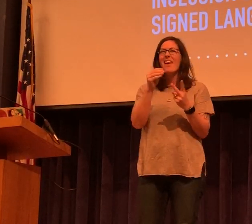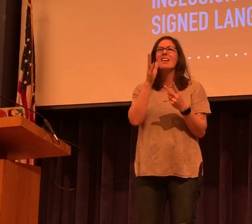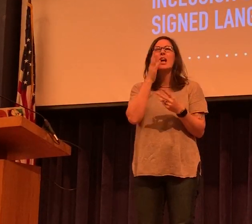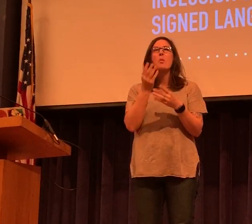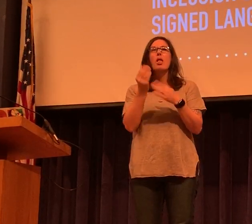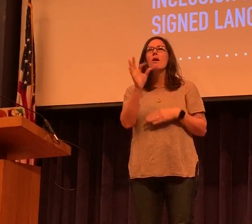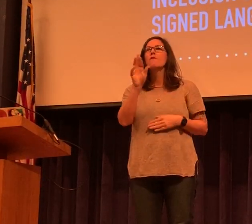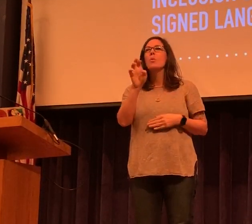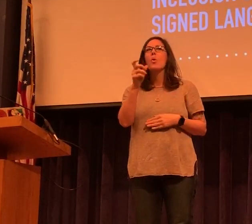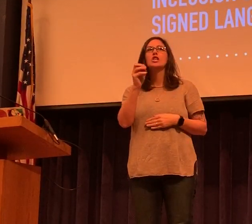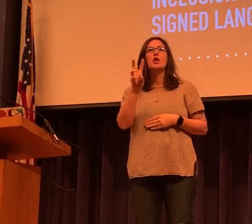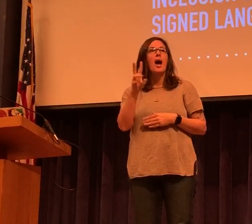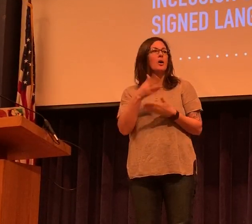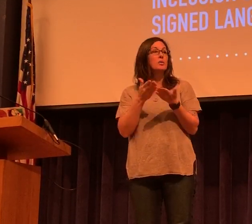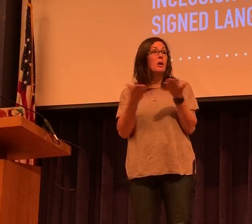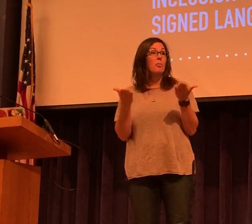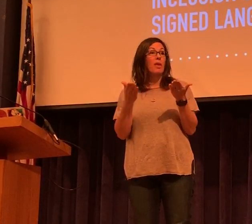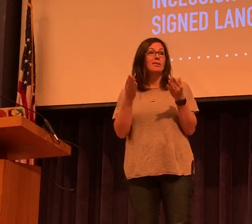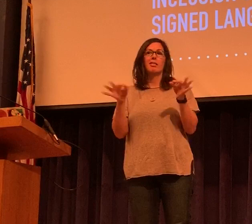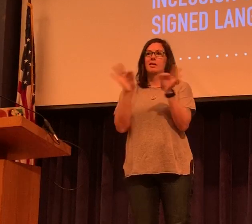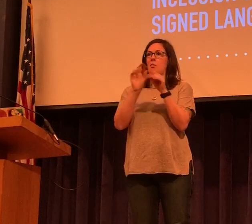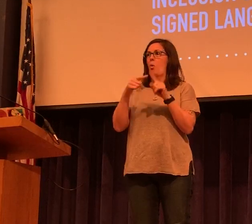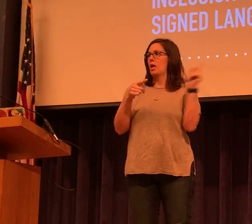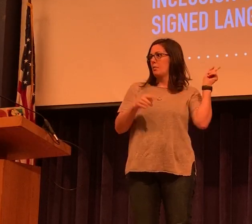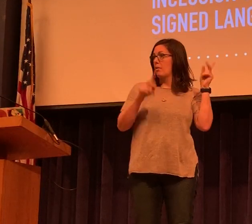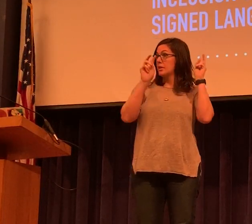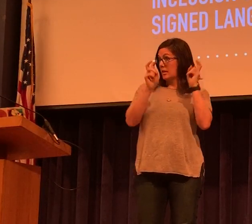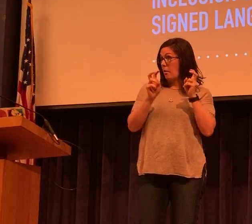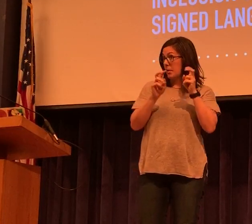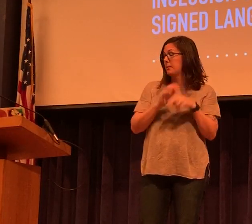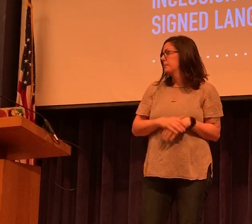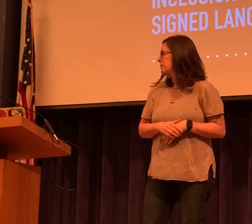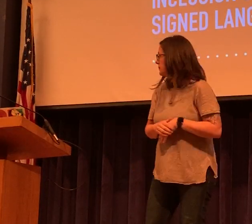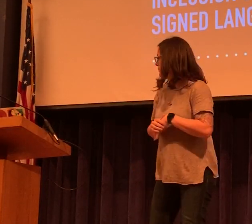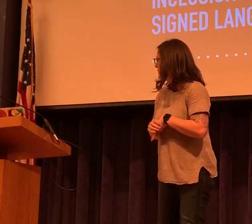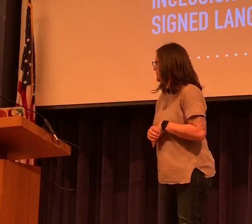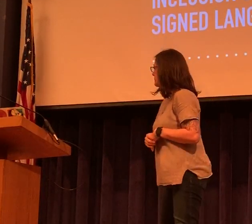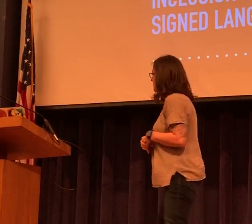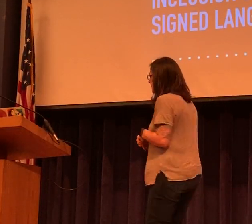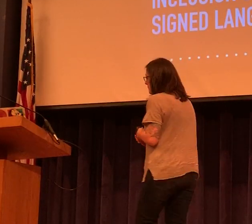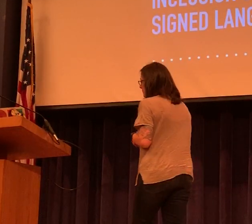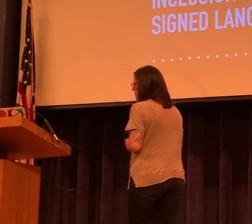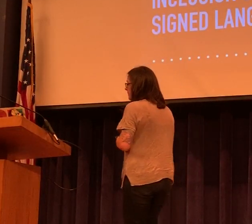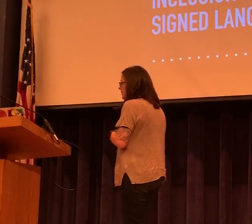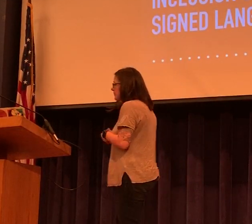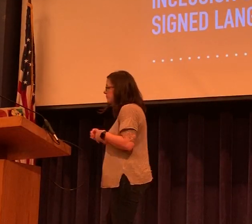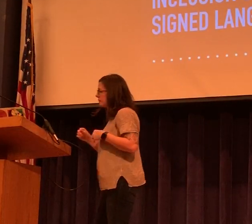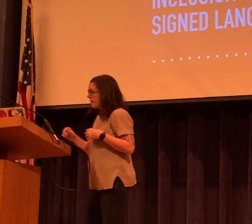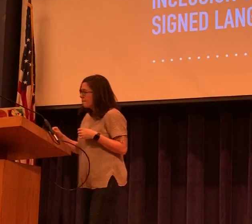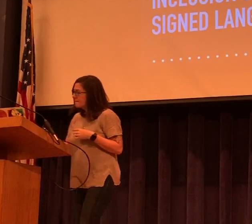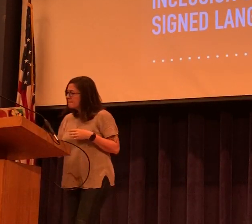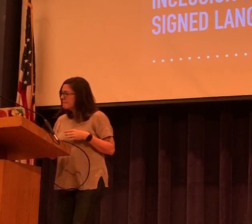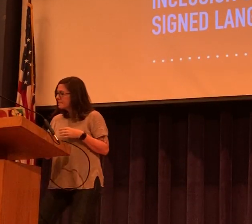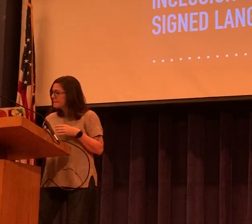position. And then I will, and also that will foreshadow some of the things that I'll talk about later in the